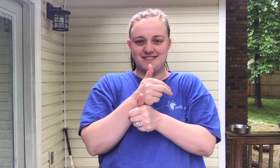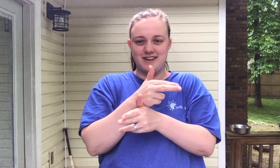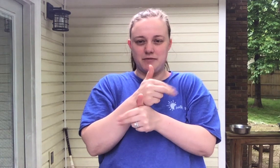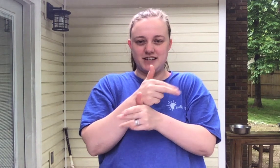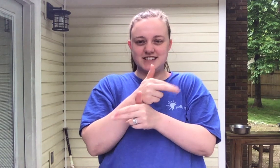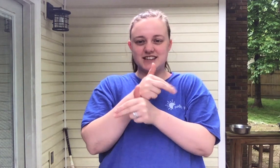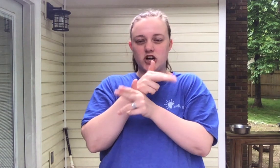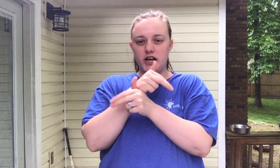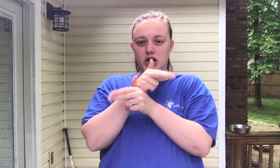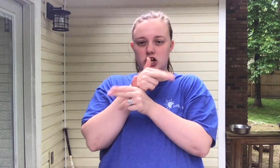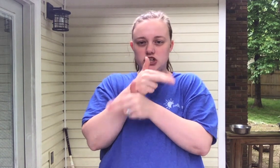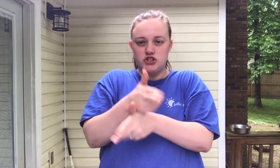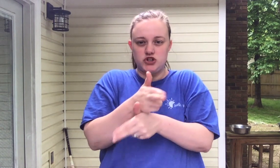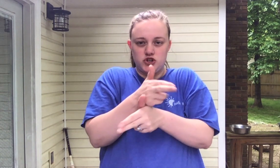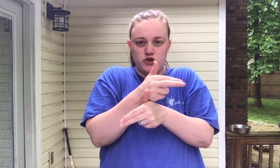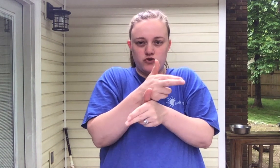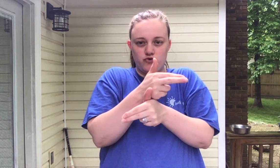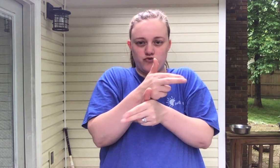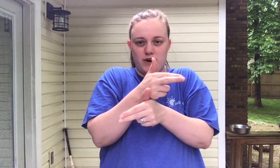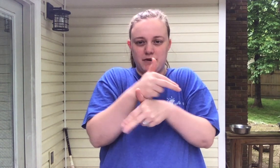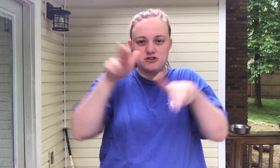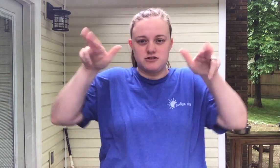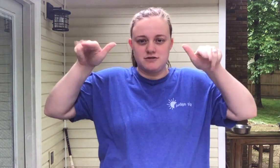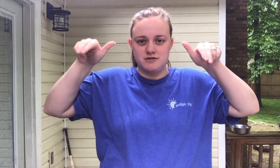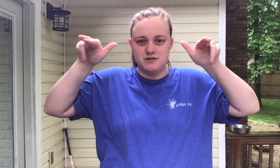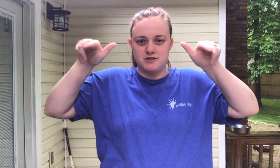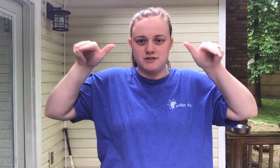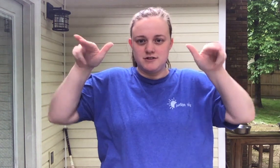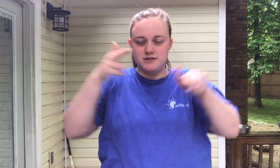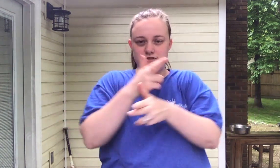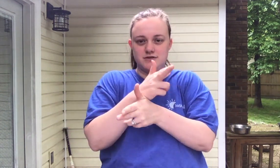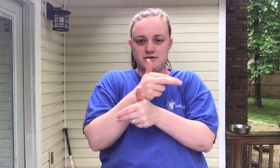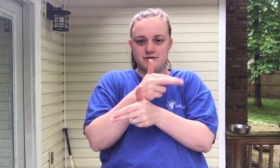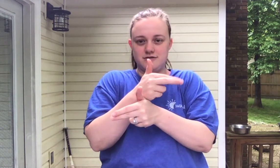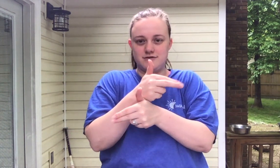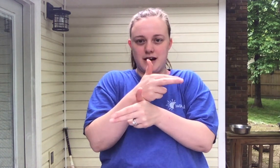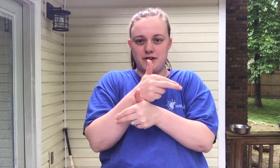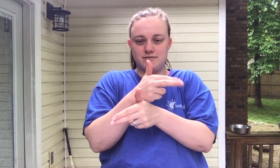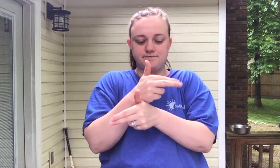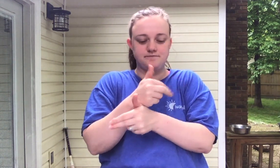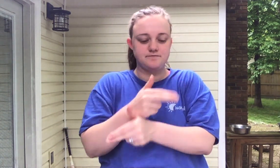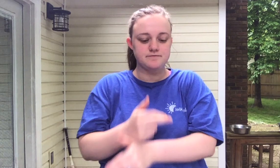Rabbit. It's like their ears. Rabbit. Rabbit.